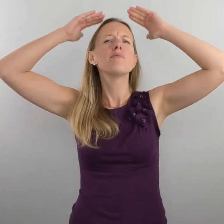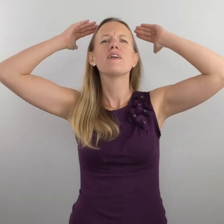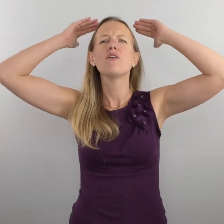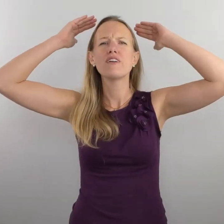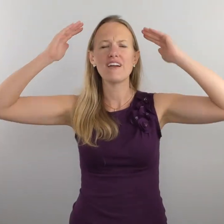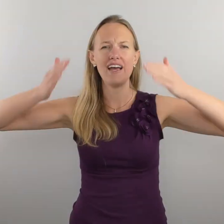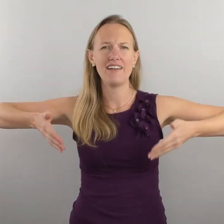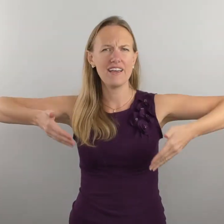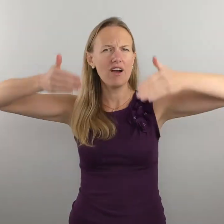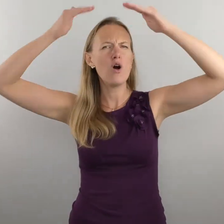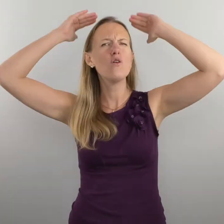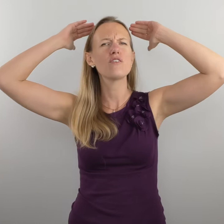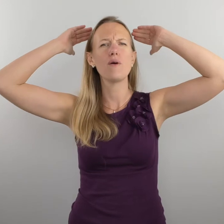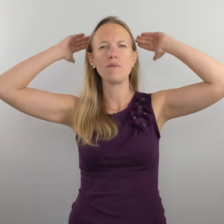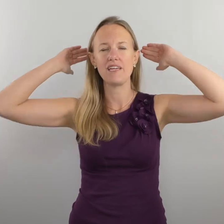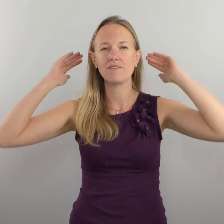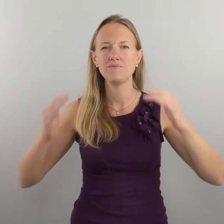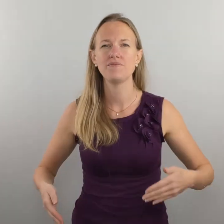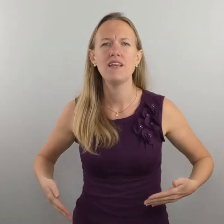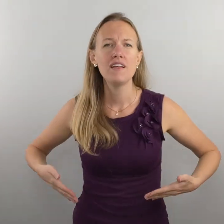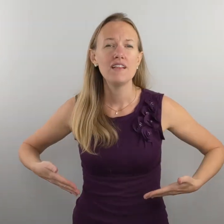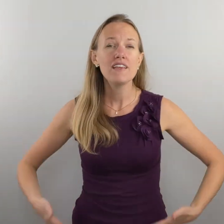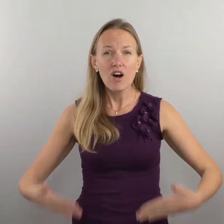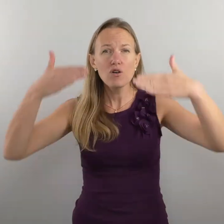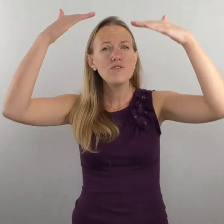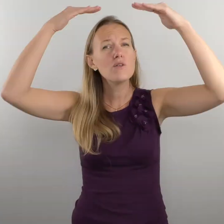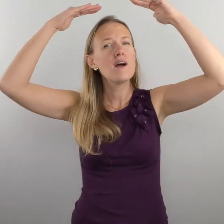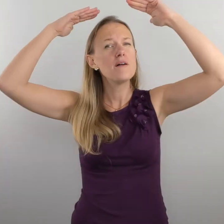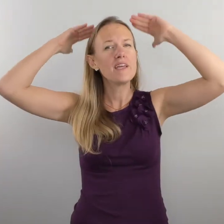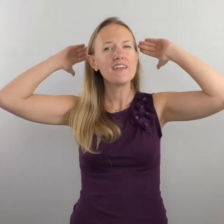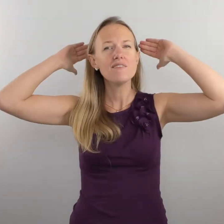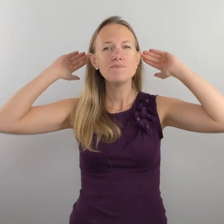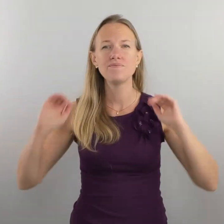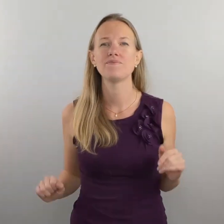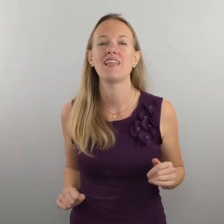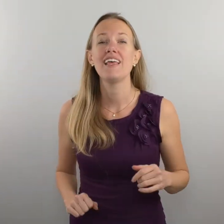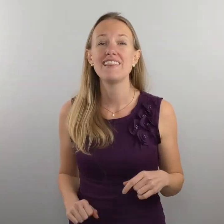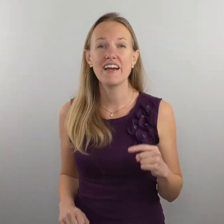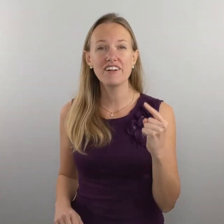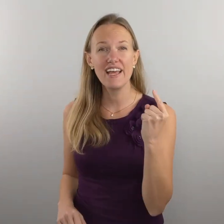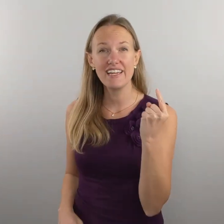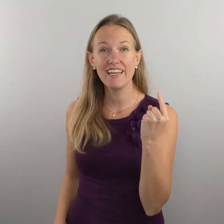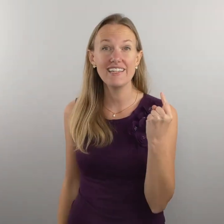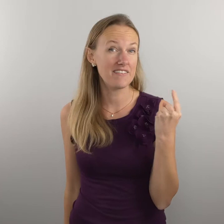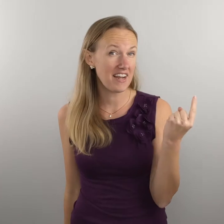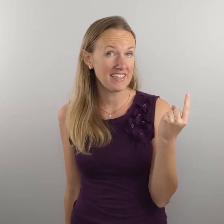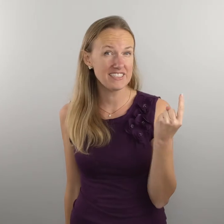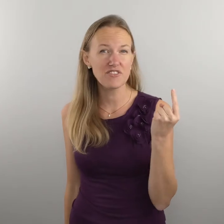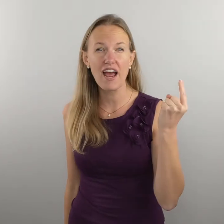it over your head, okay? Overwhelming. The overwhelming, never-ending, never-ending is forever.